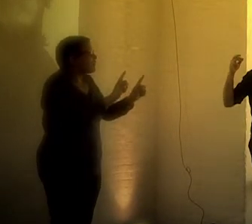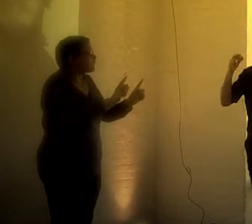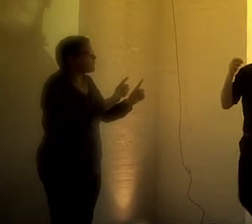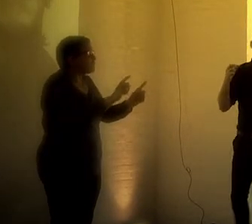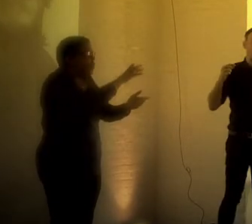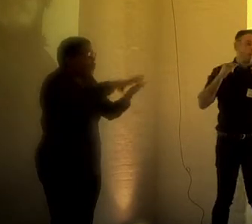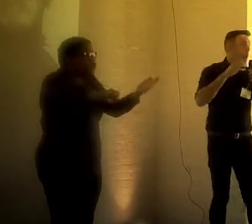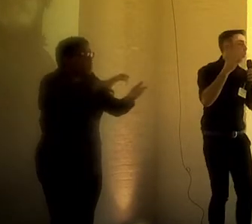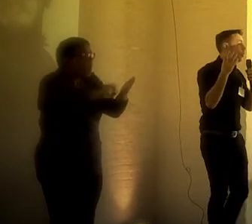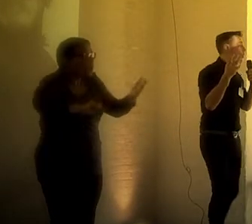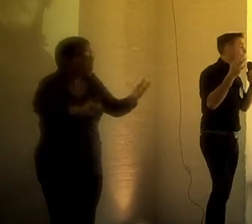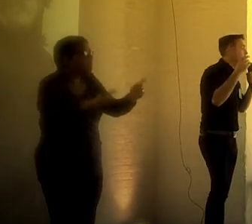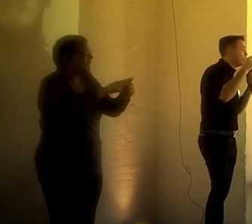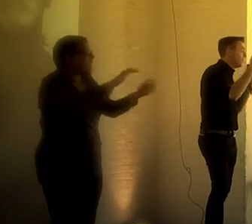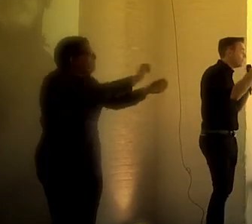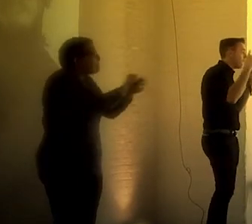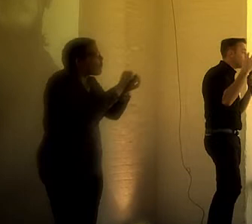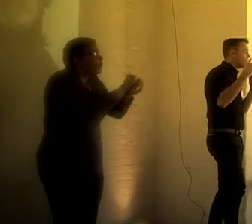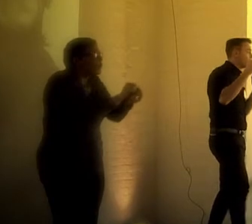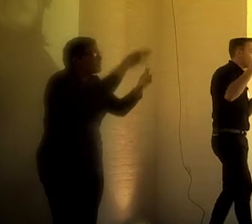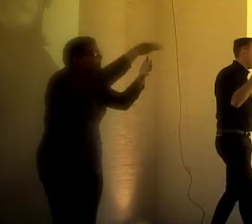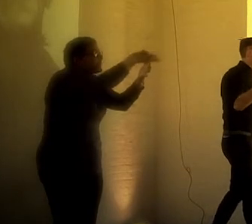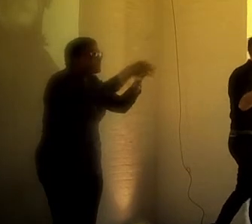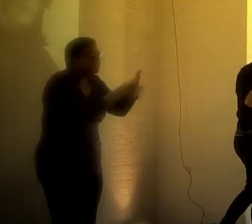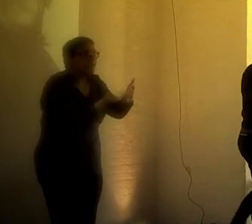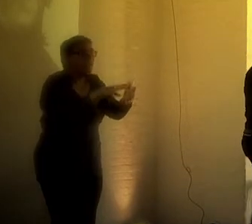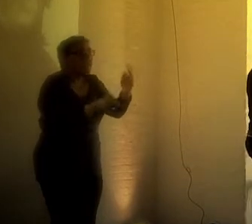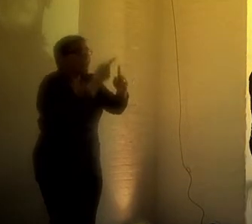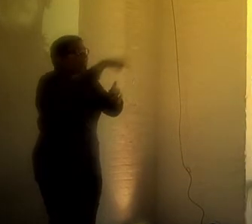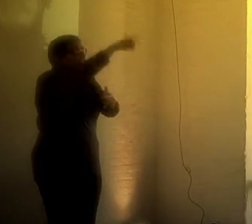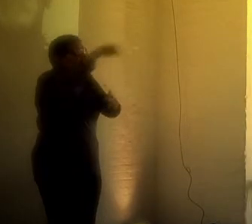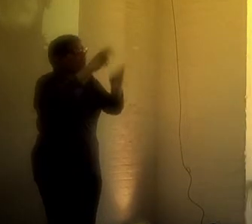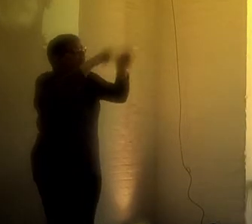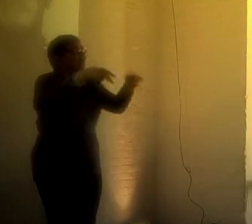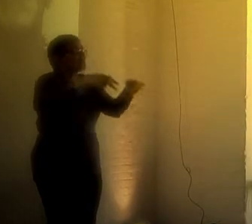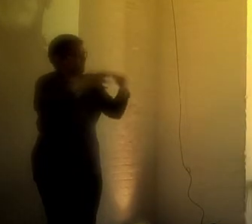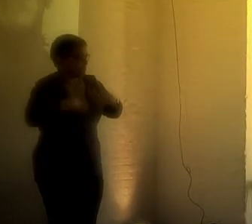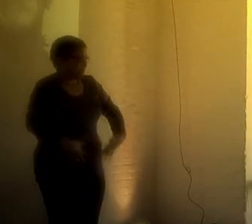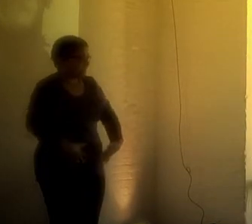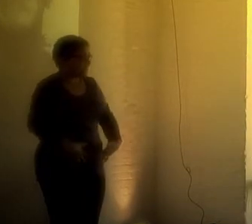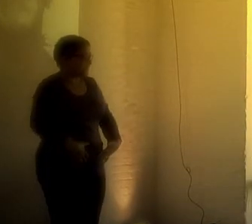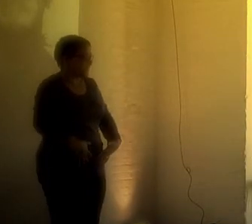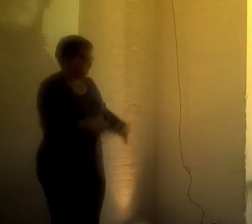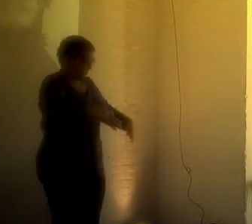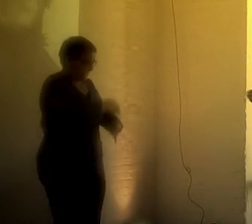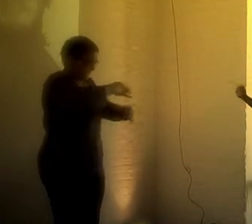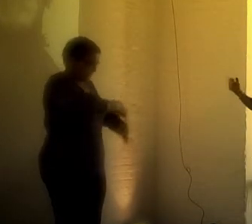and borrowed bits and pieces from other dead bodies, crudely stitched